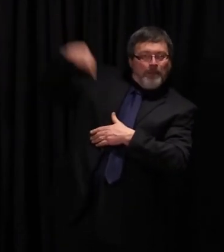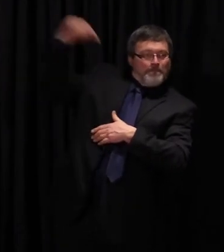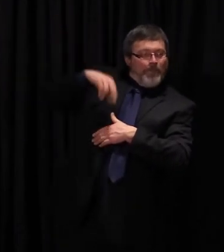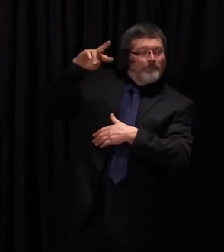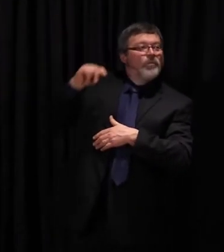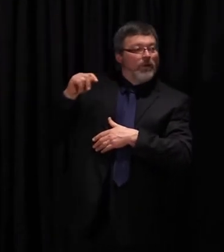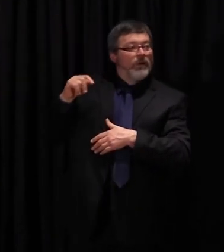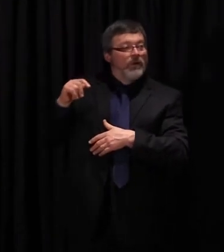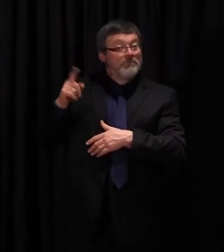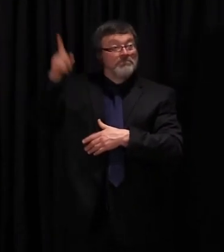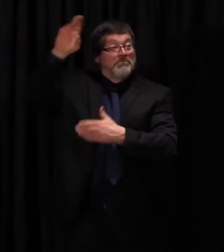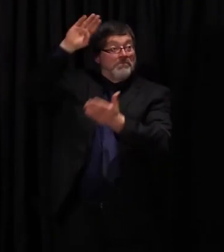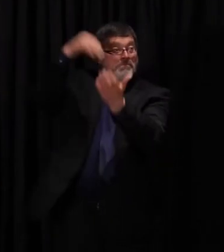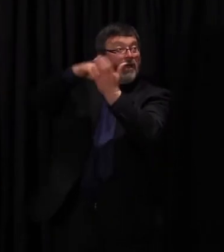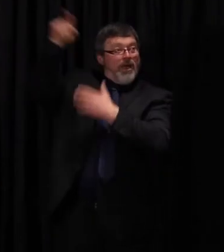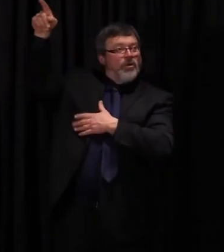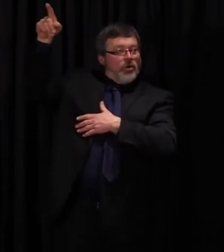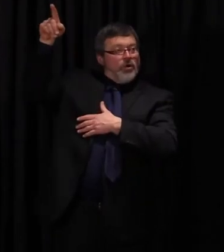Montreal.